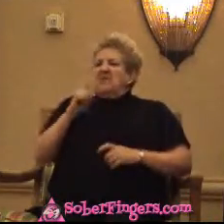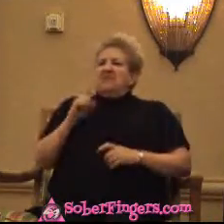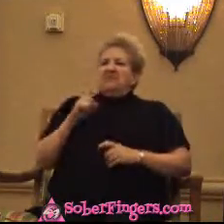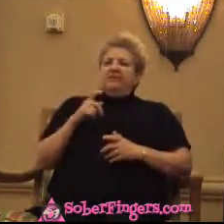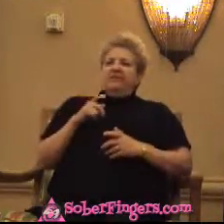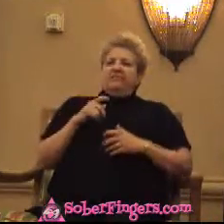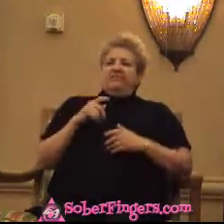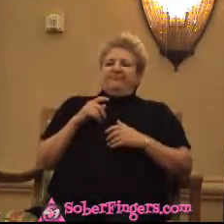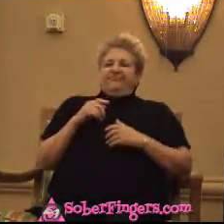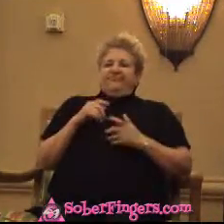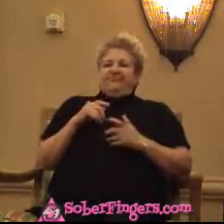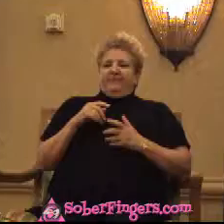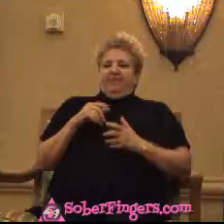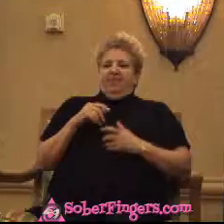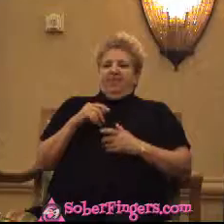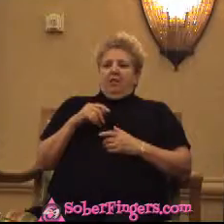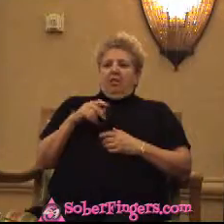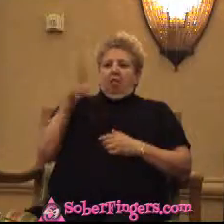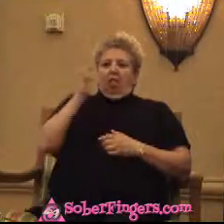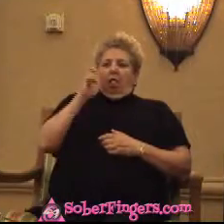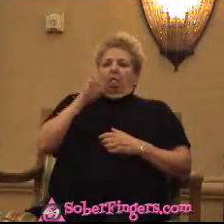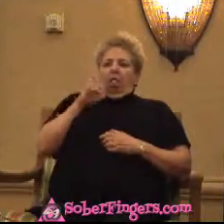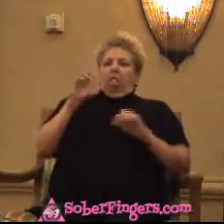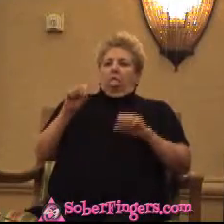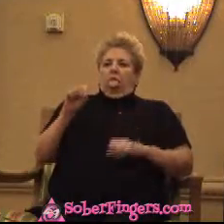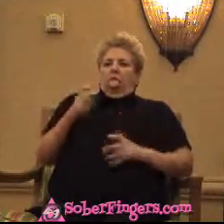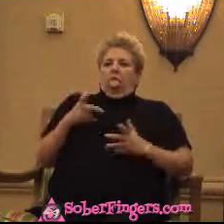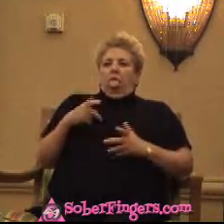move on. So when I married Betty Ann, she was my 5th marriage.